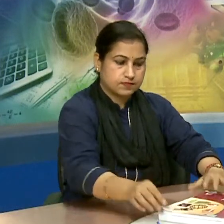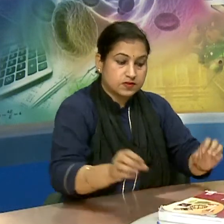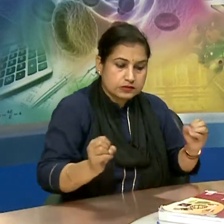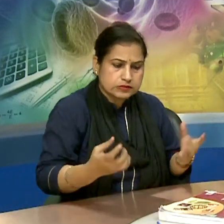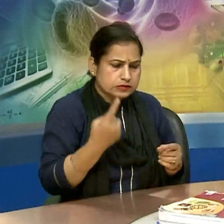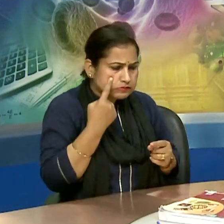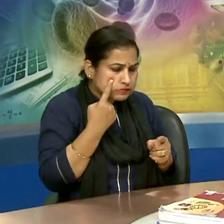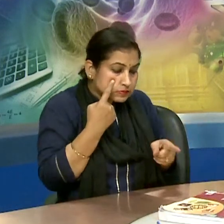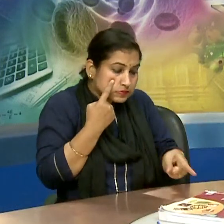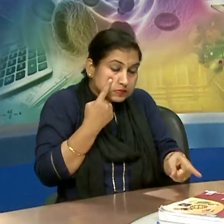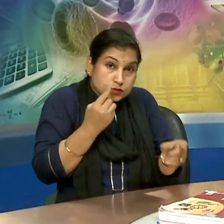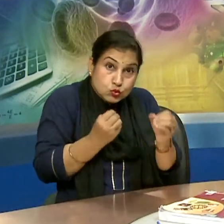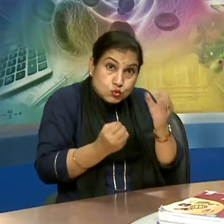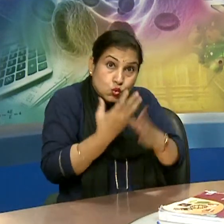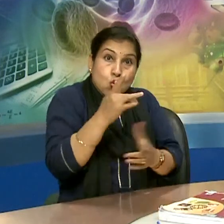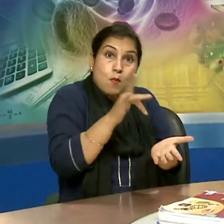you want to measure.